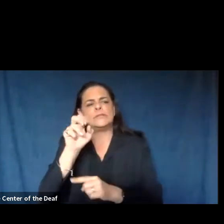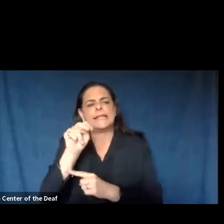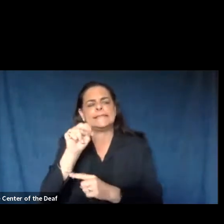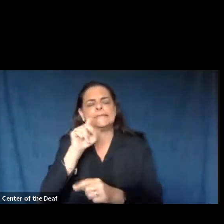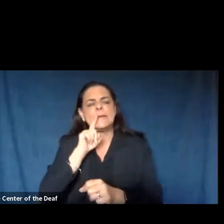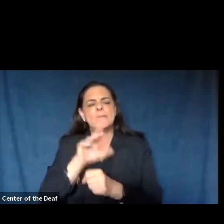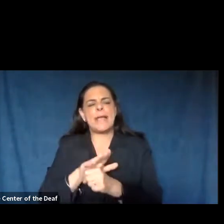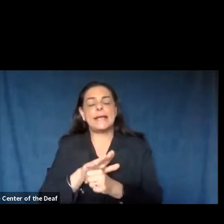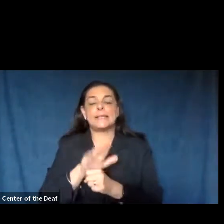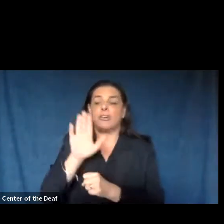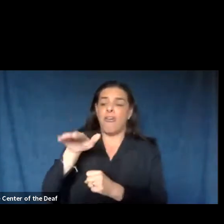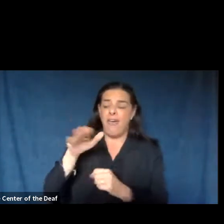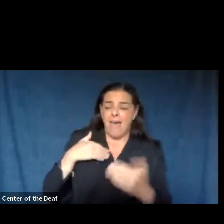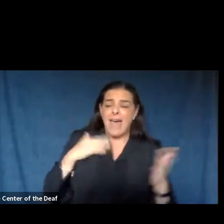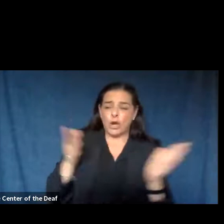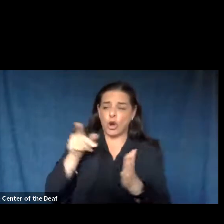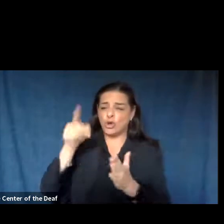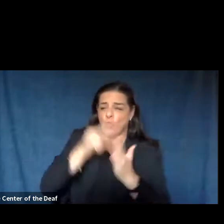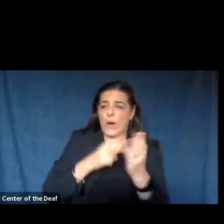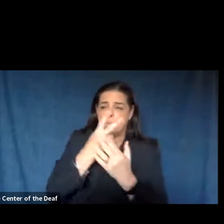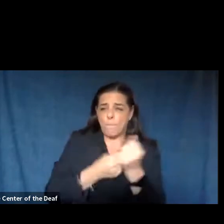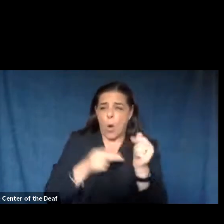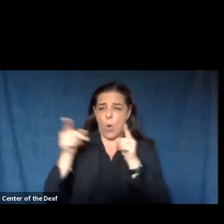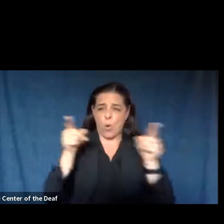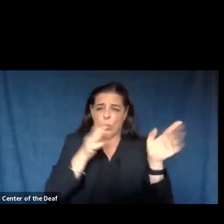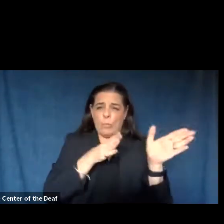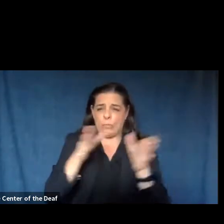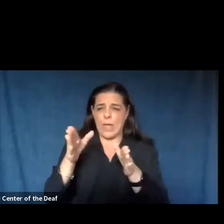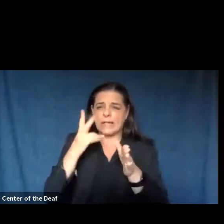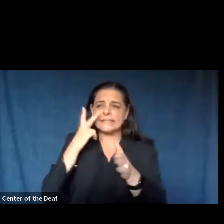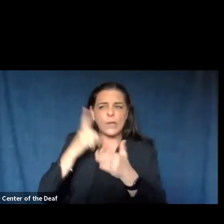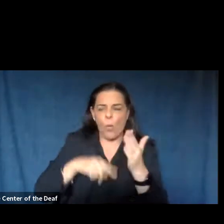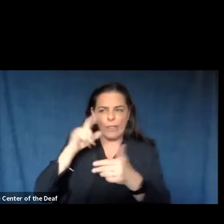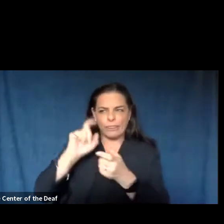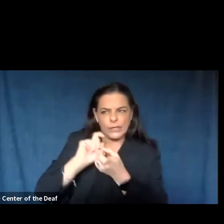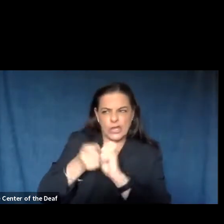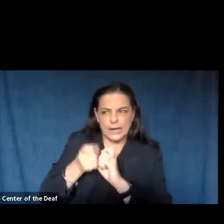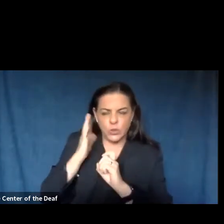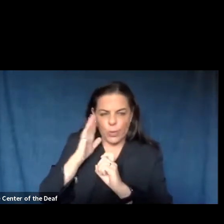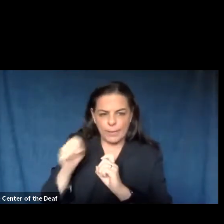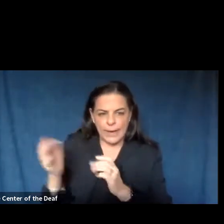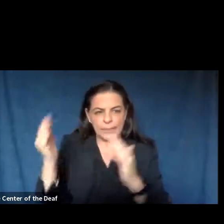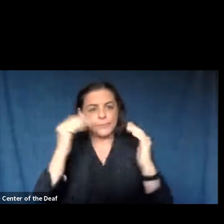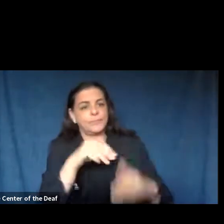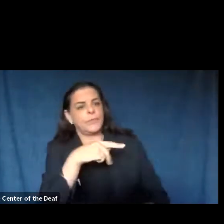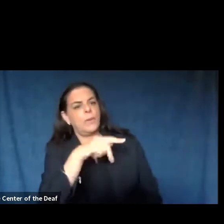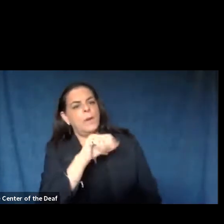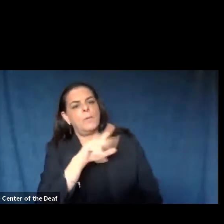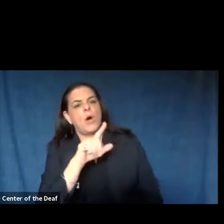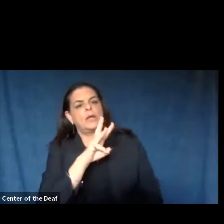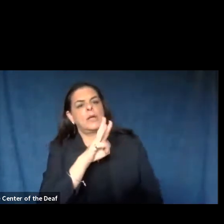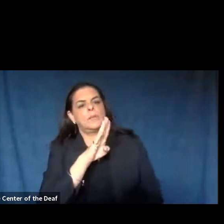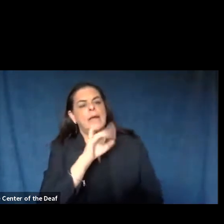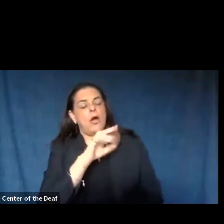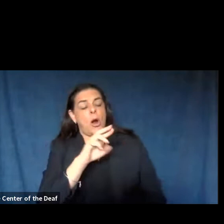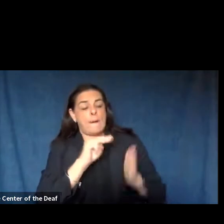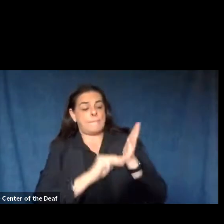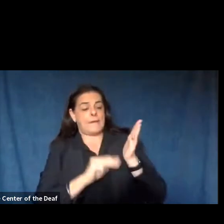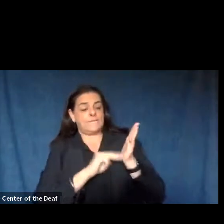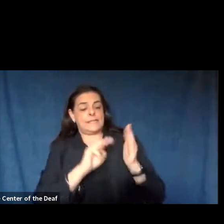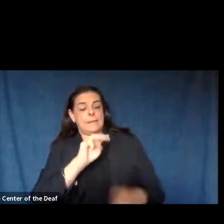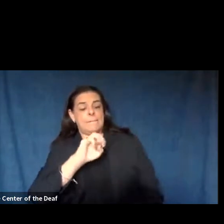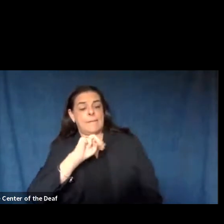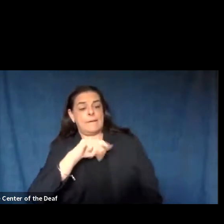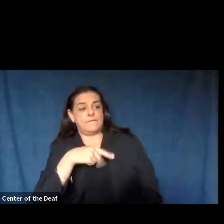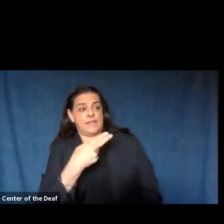to read both plans and to see what those process changes are. From Paul with WBIR, Memphis is implementing fines for people